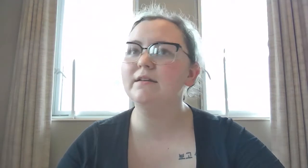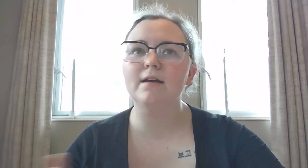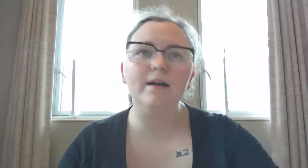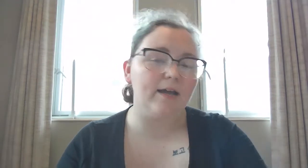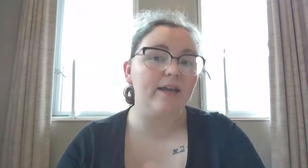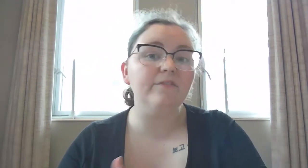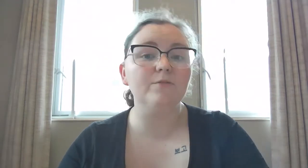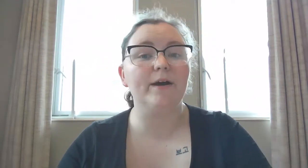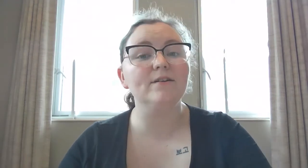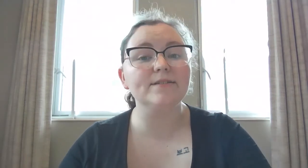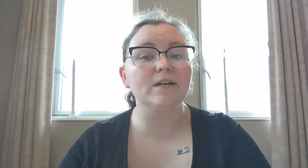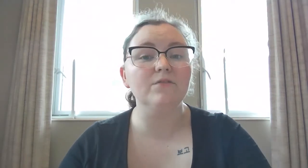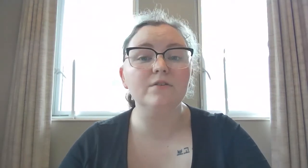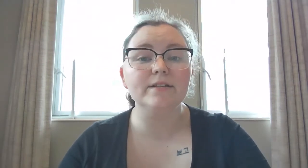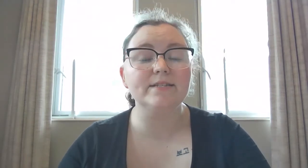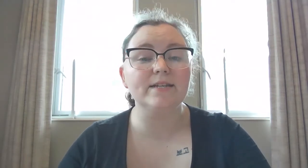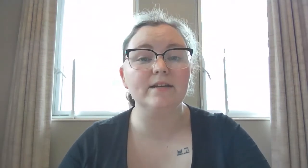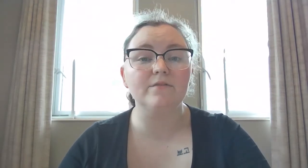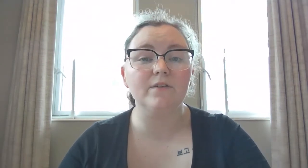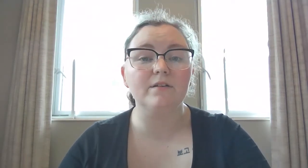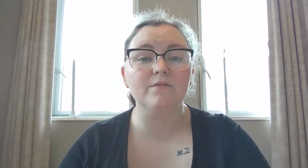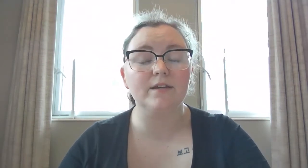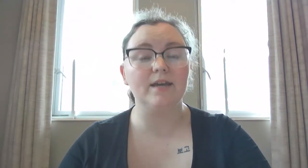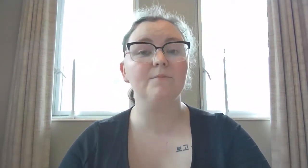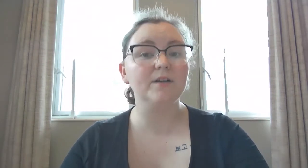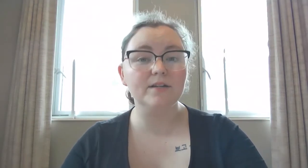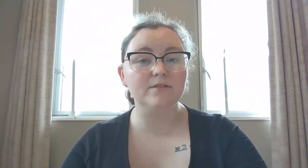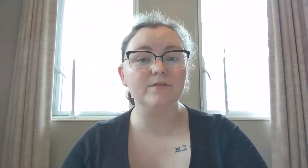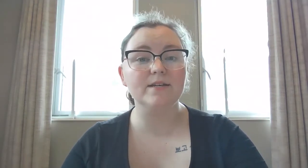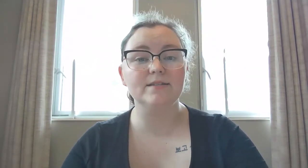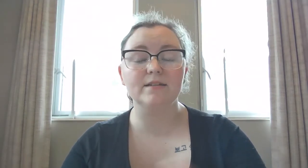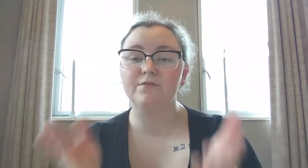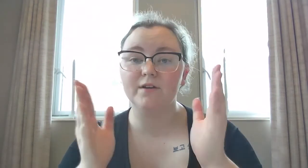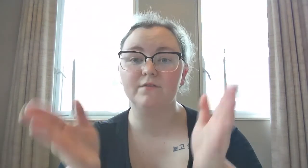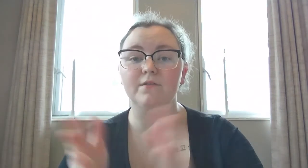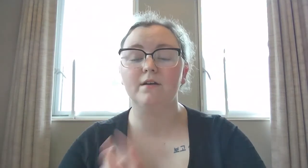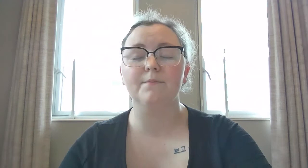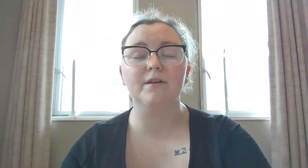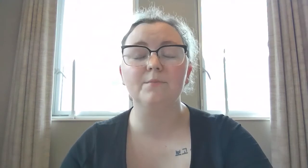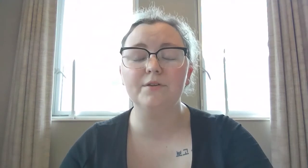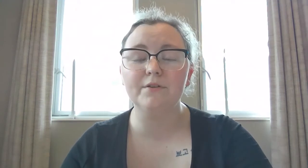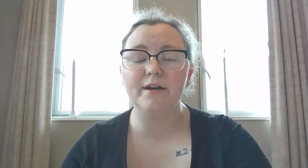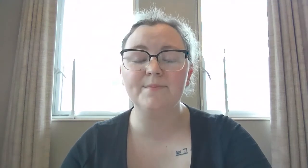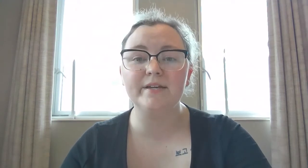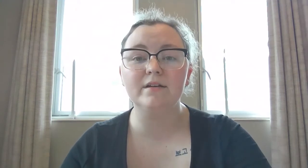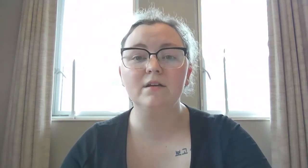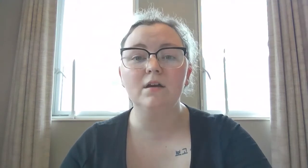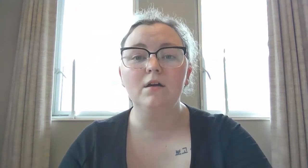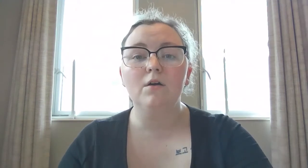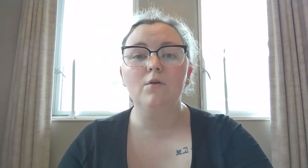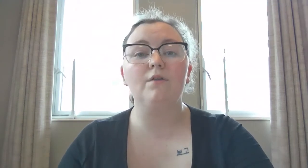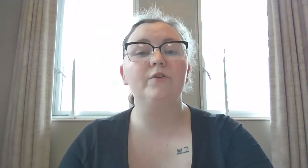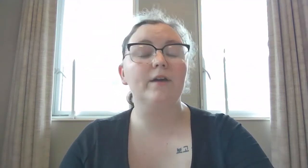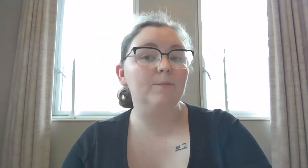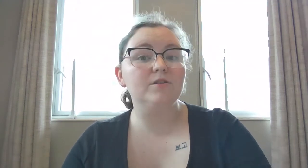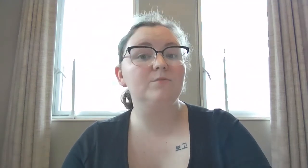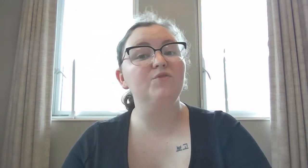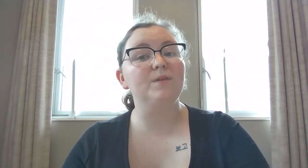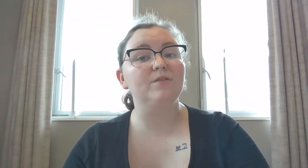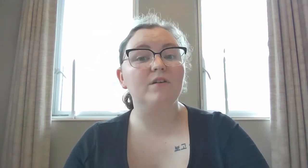again, if you're by yourself, you can stand in front of the camera and do this, in front of the computer, I mean. Or if you're able to move me in front of a mirror